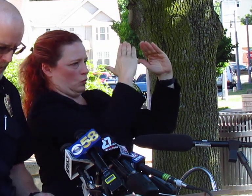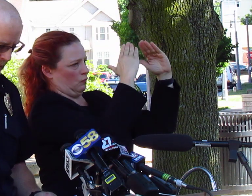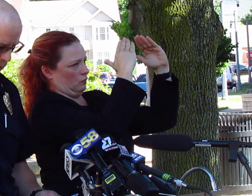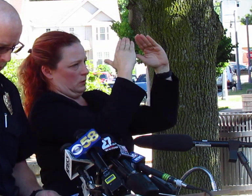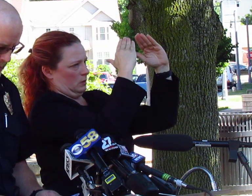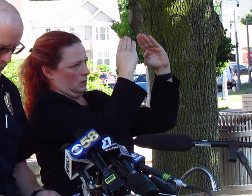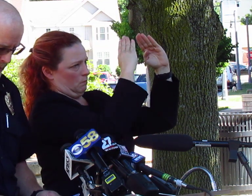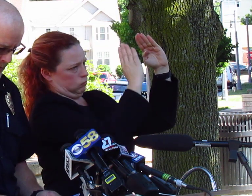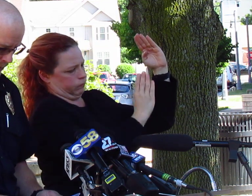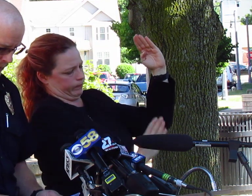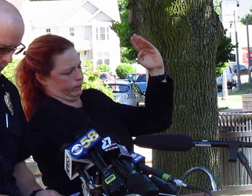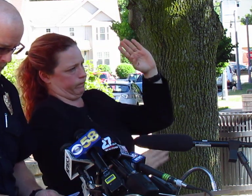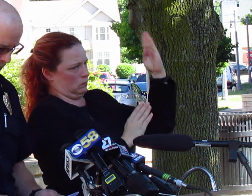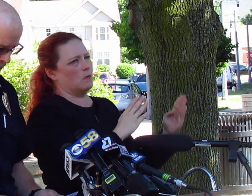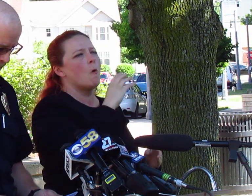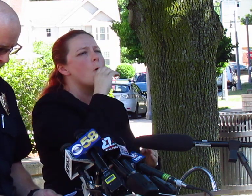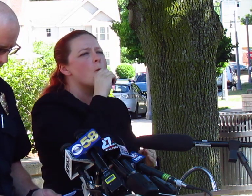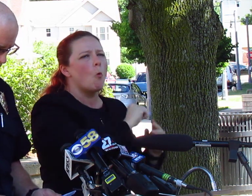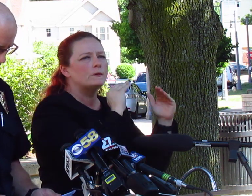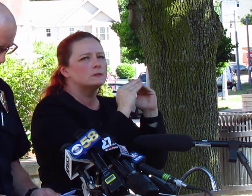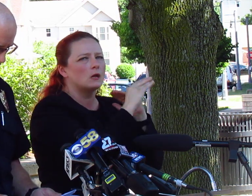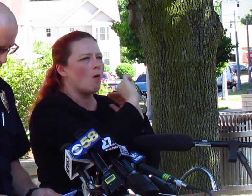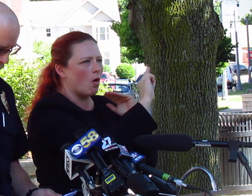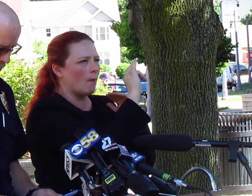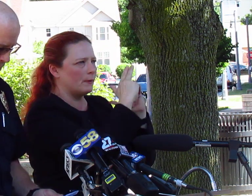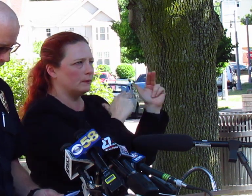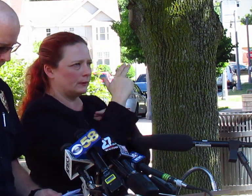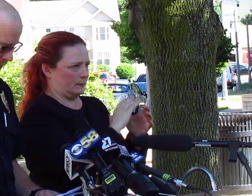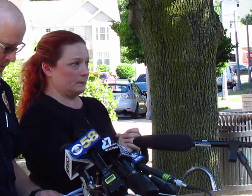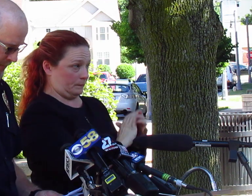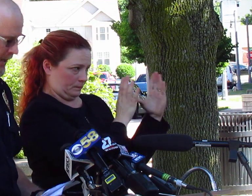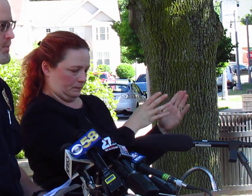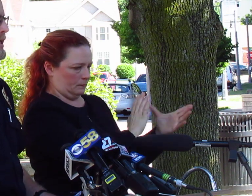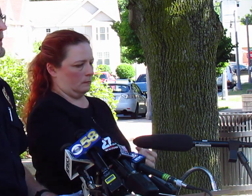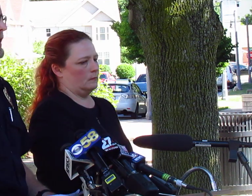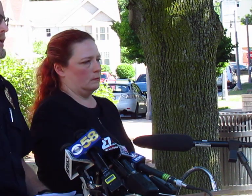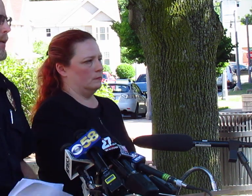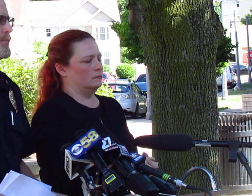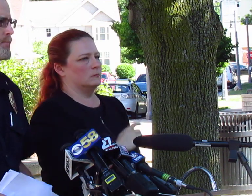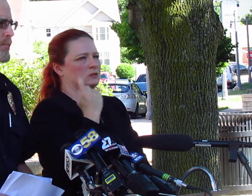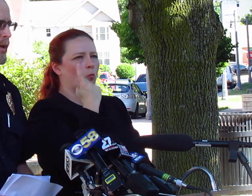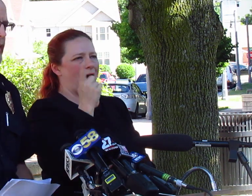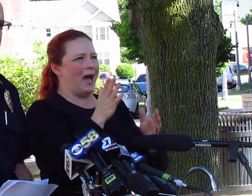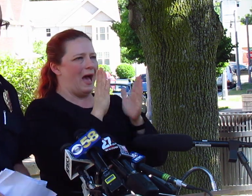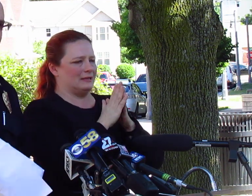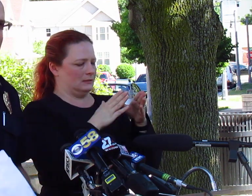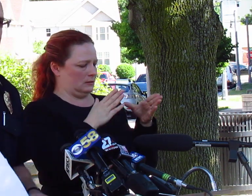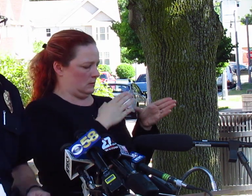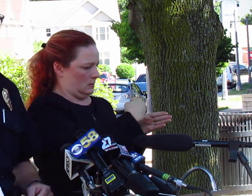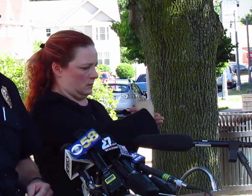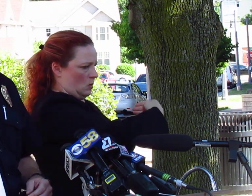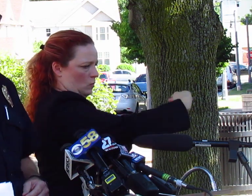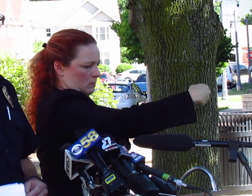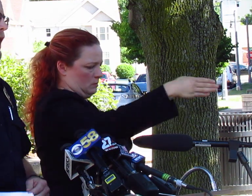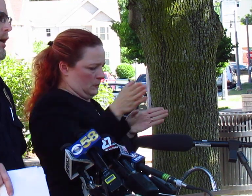reason. That is our old City Hall building. Question's been asked, can this fence be tightened up? Right now